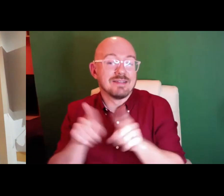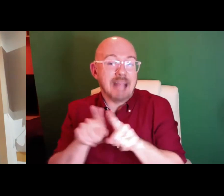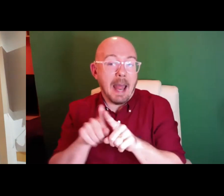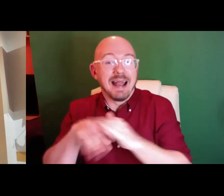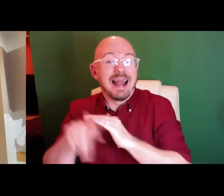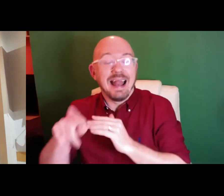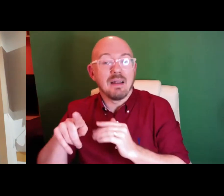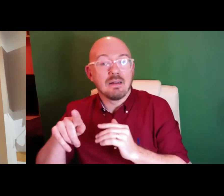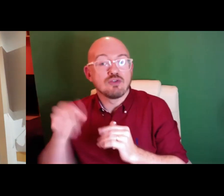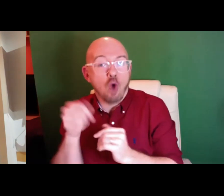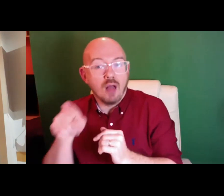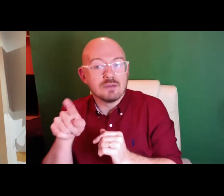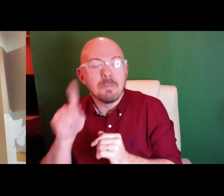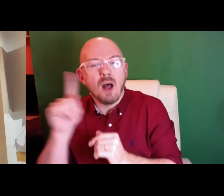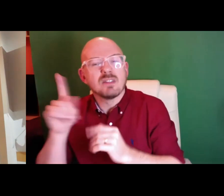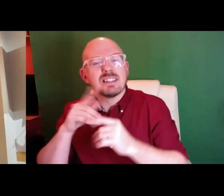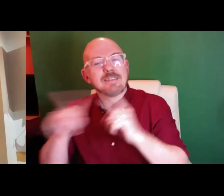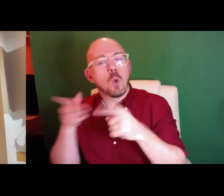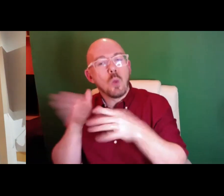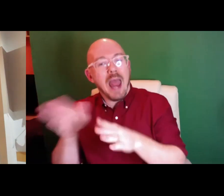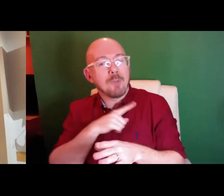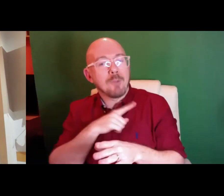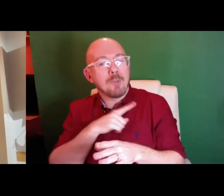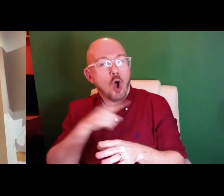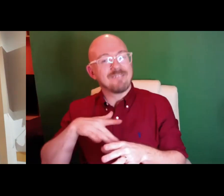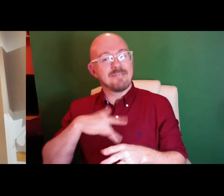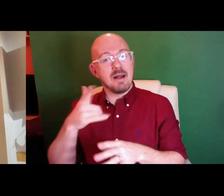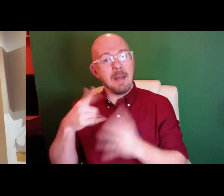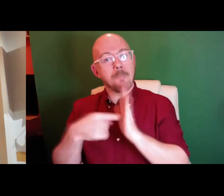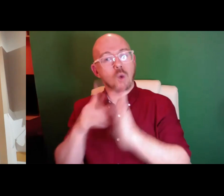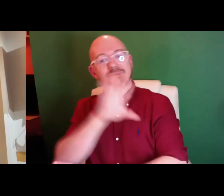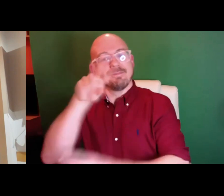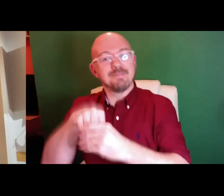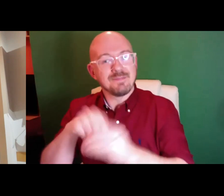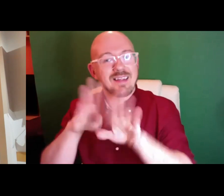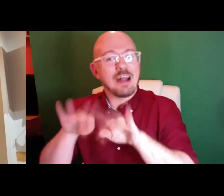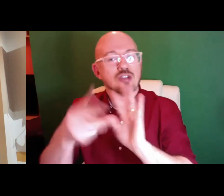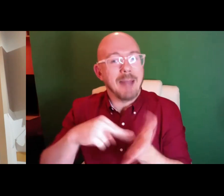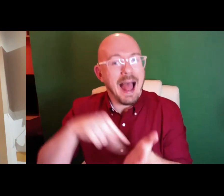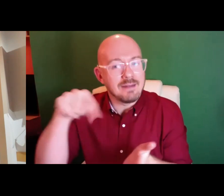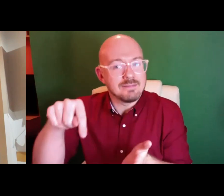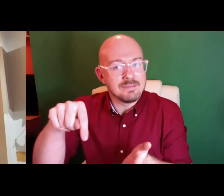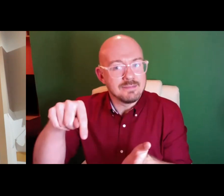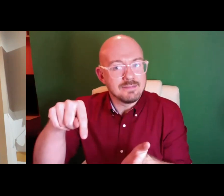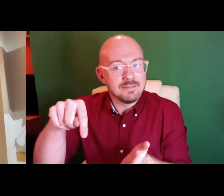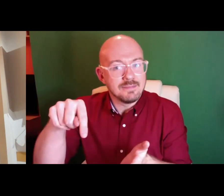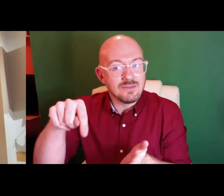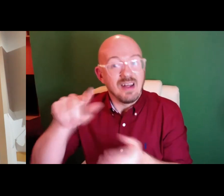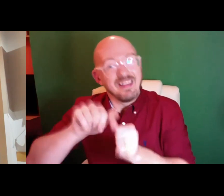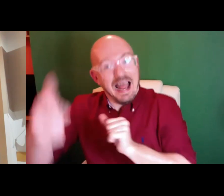with her, we'll be able to make things happen. And we're trying to do the same thing in Scotland, but there are slightly different ways of going about it.